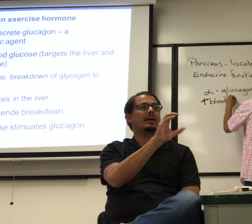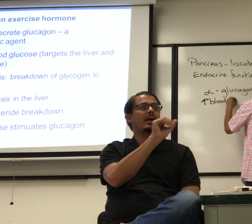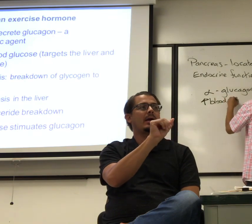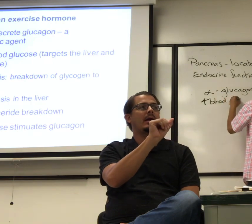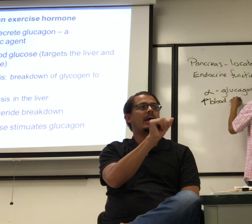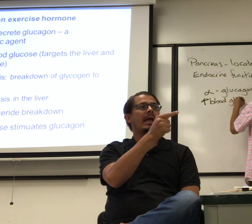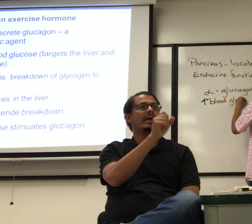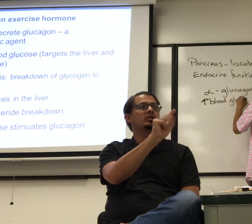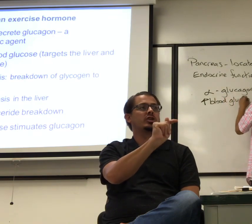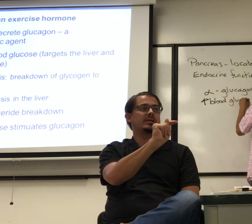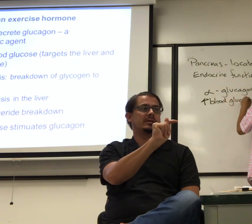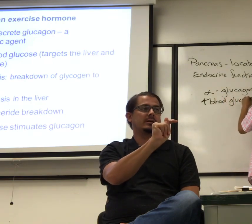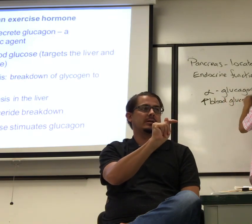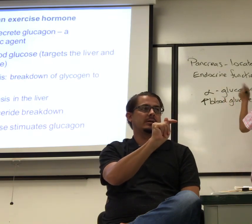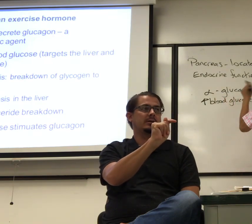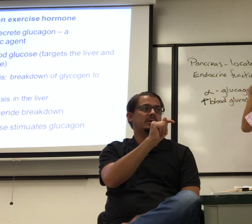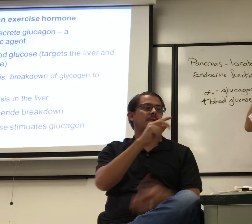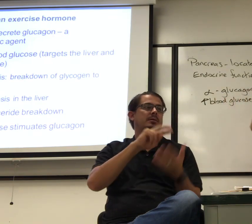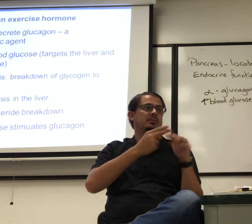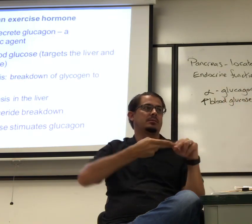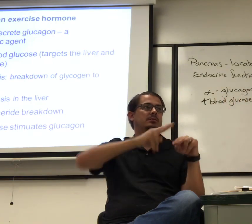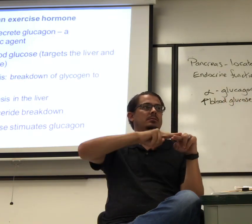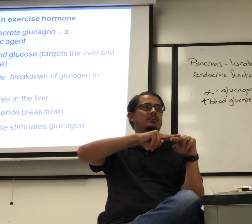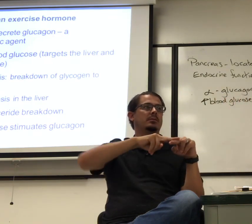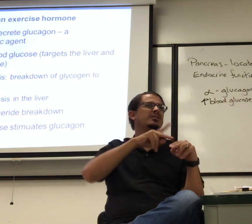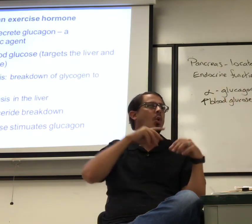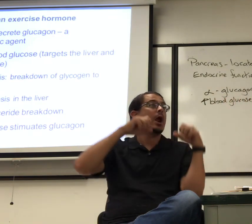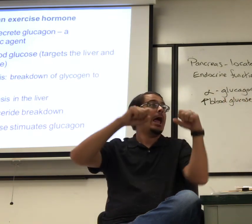a hyperglycemic agent.